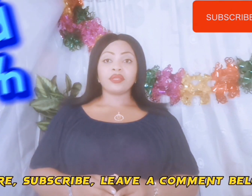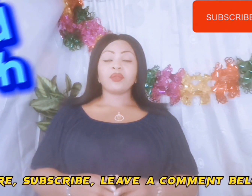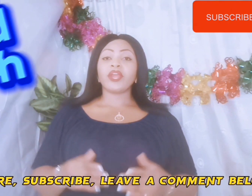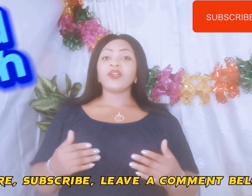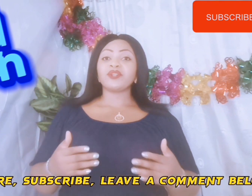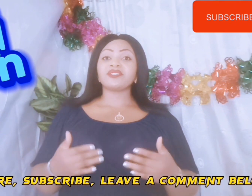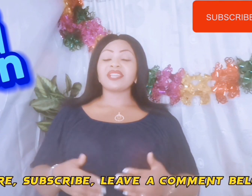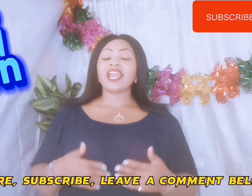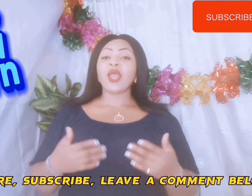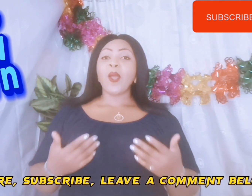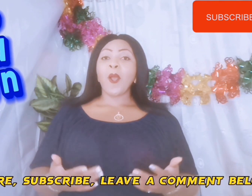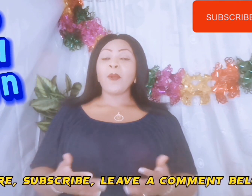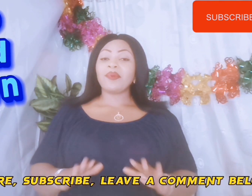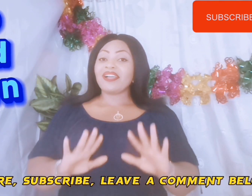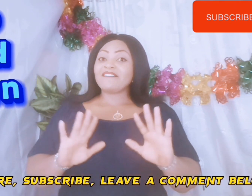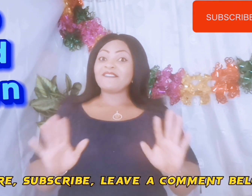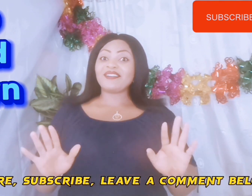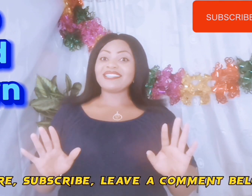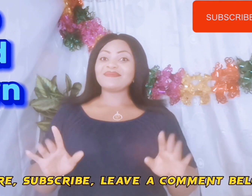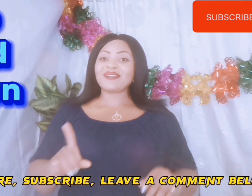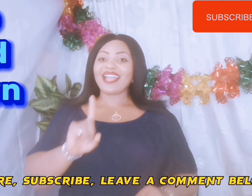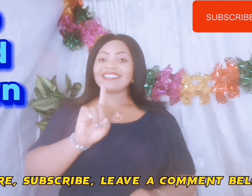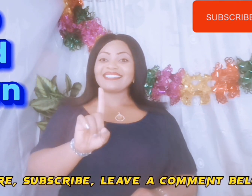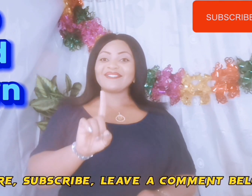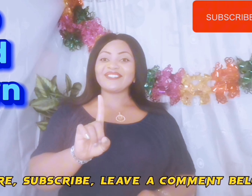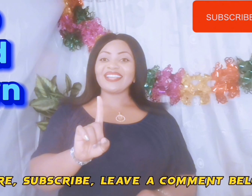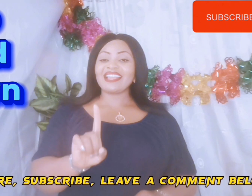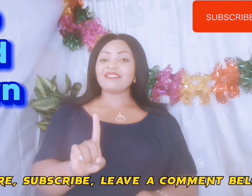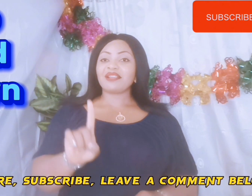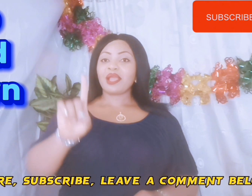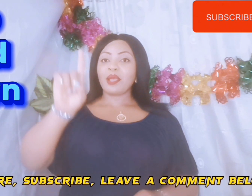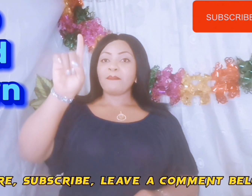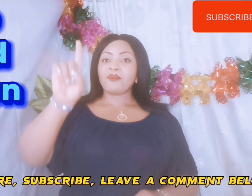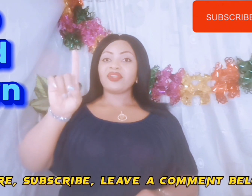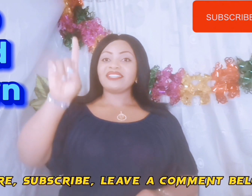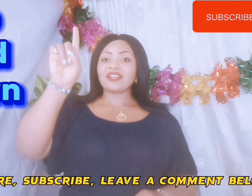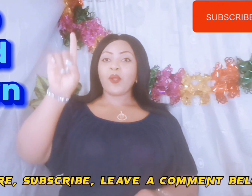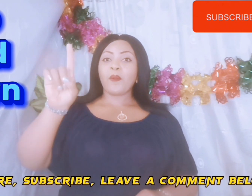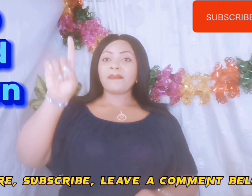Okay guys, so when you want to sign up and down, okay, this is up,